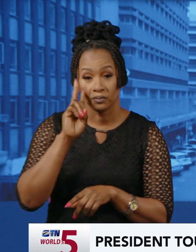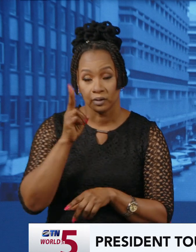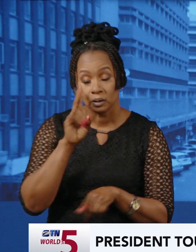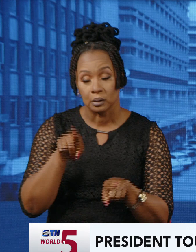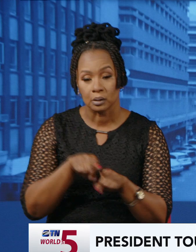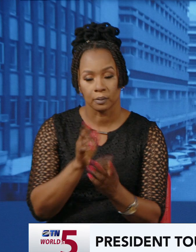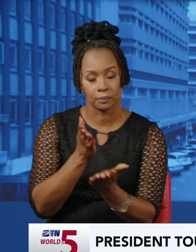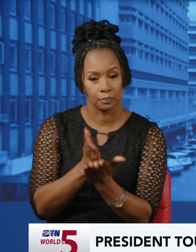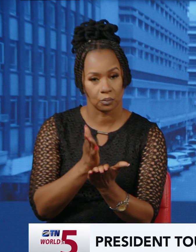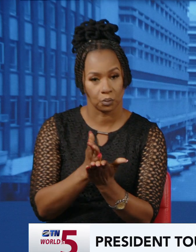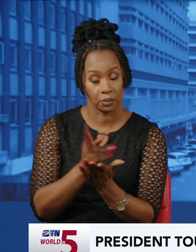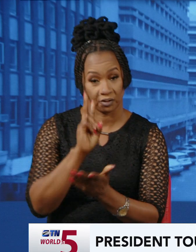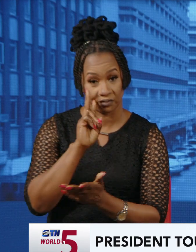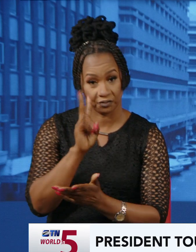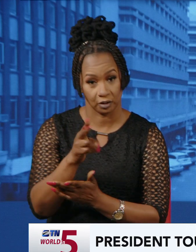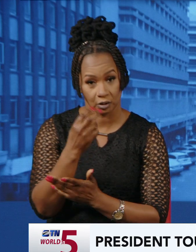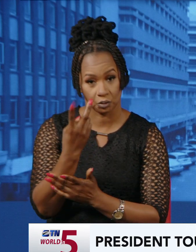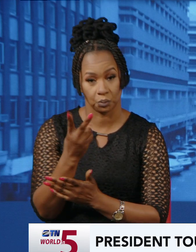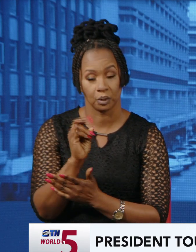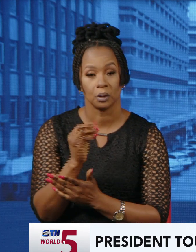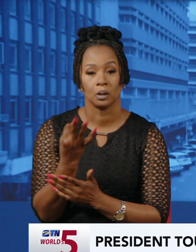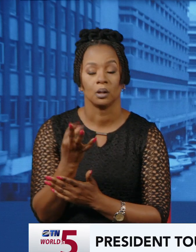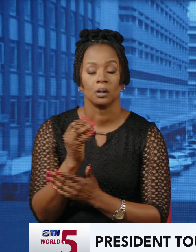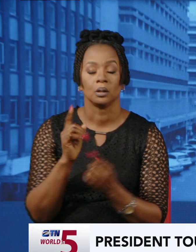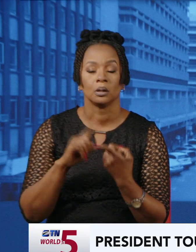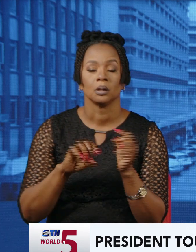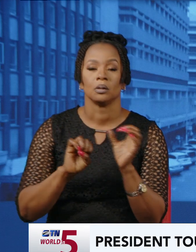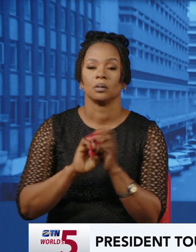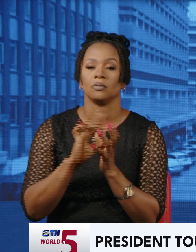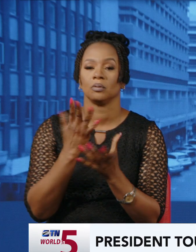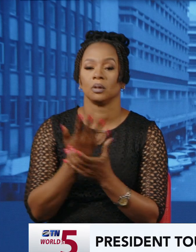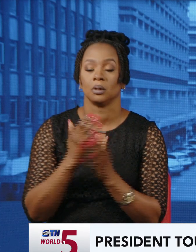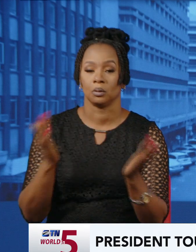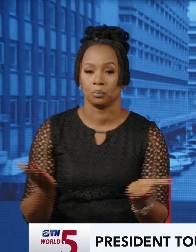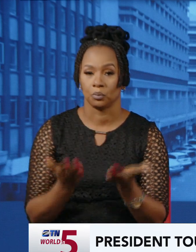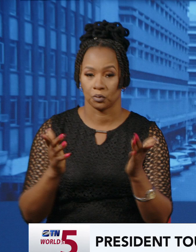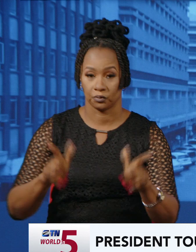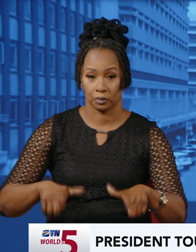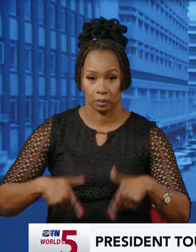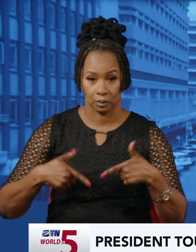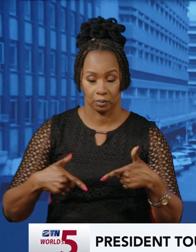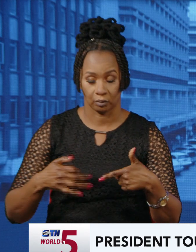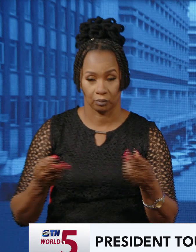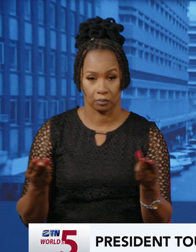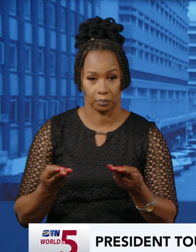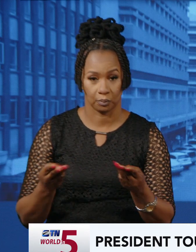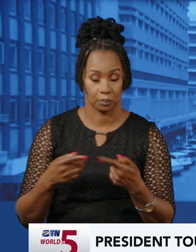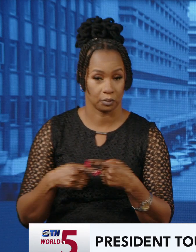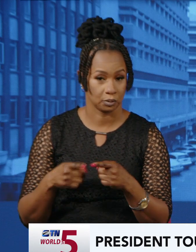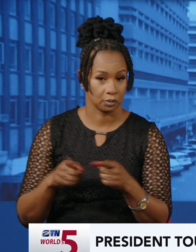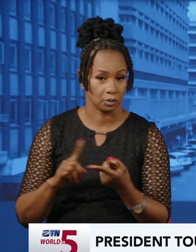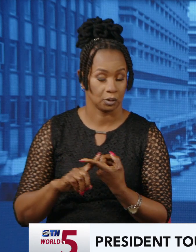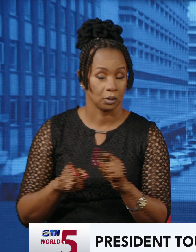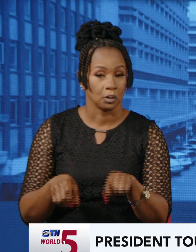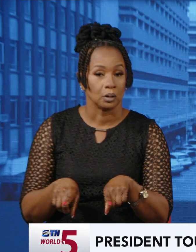Zimbabwe's Vision 2030, which aims to achieve sustainable development and improve living standards for its citizens. The